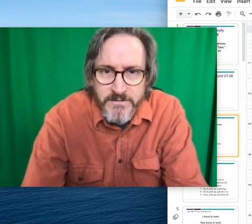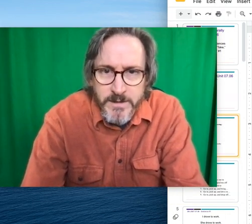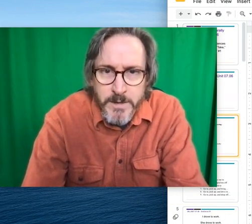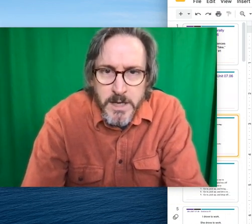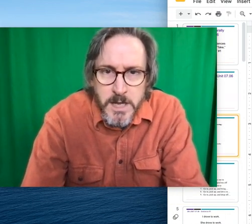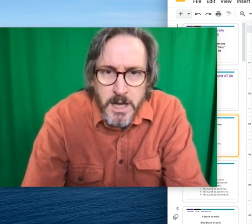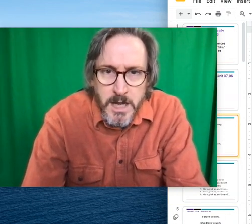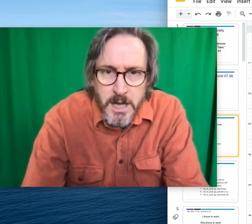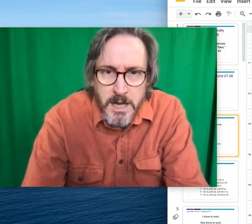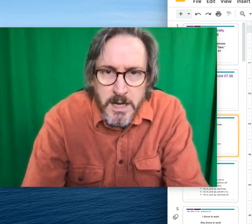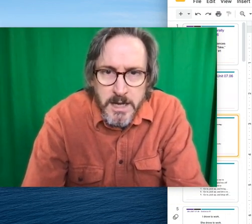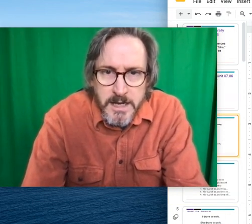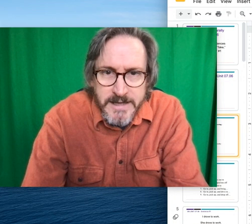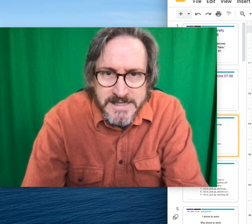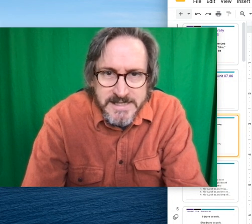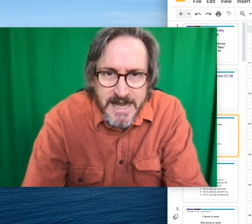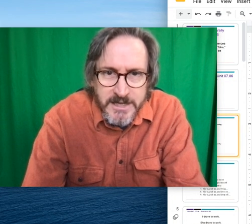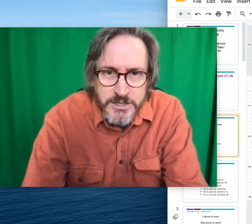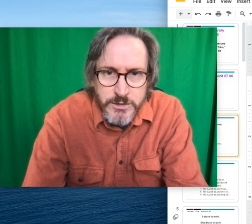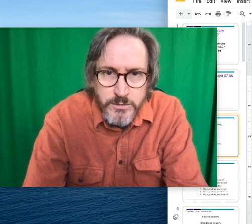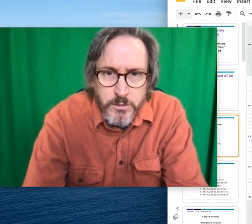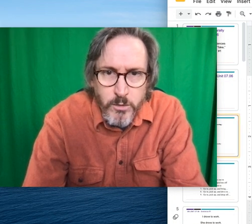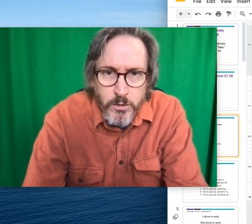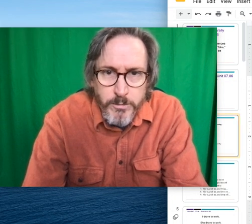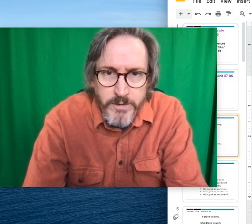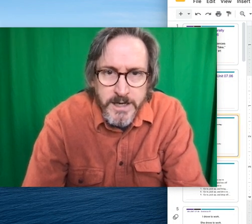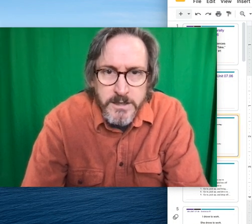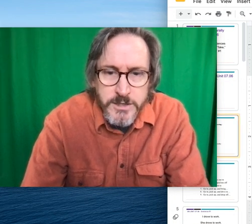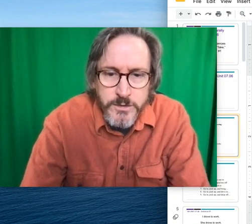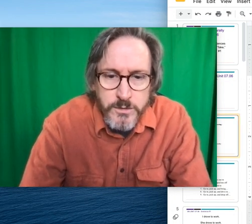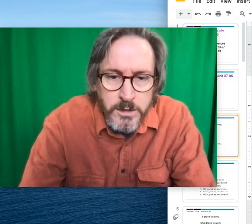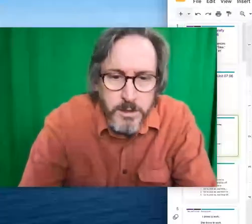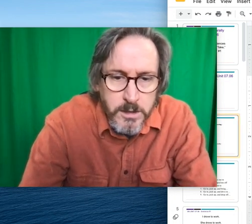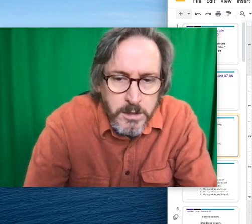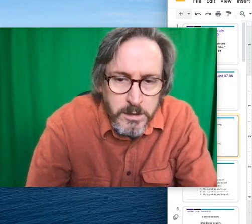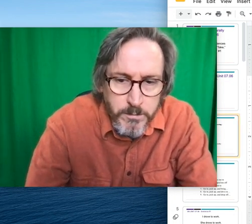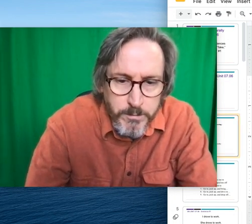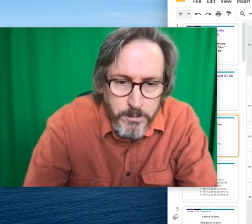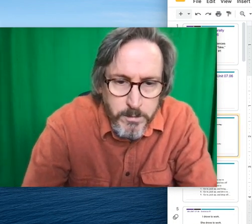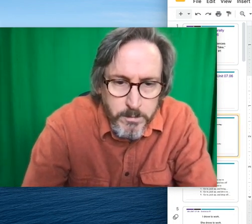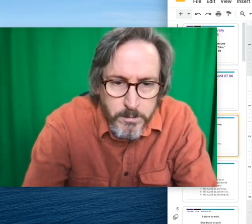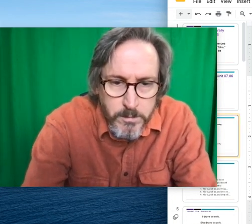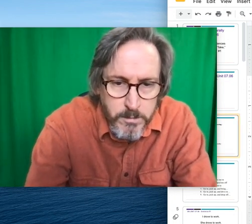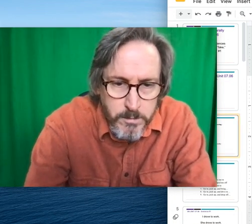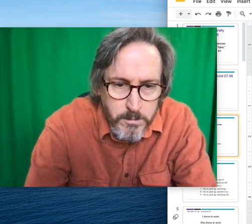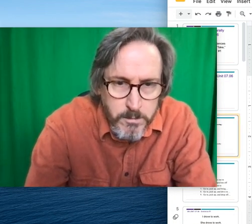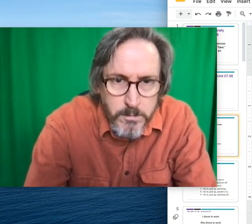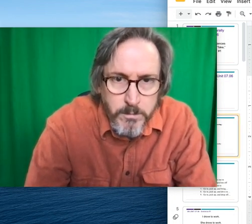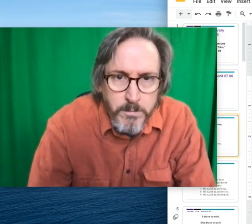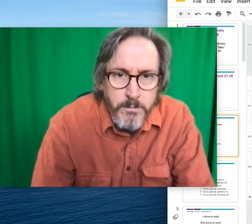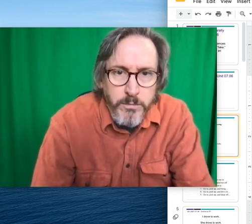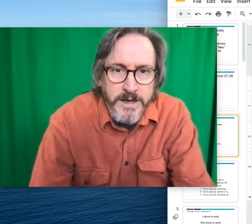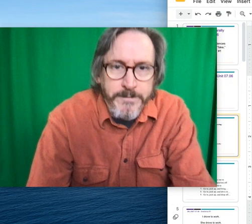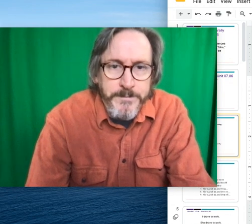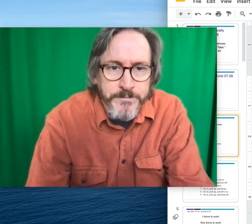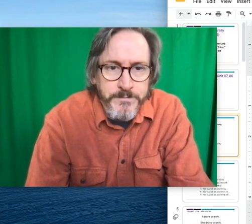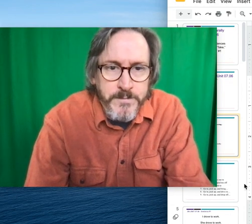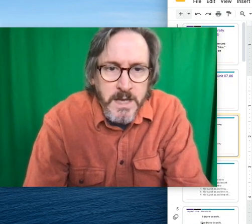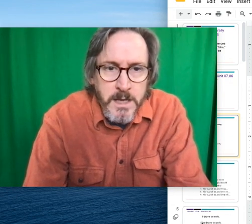many of them. That's take two or bring two. Oh,